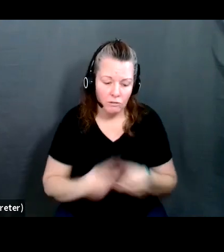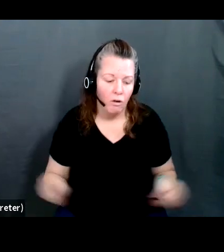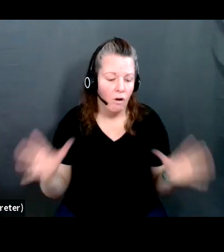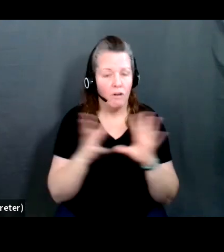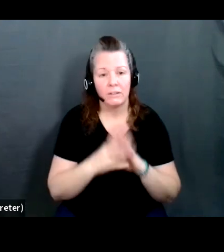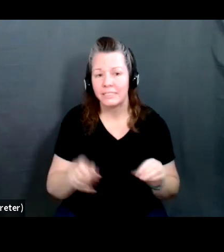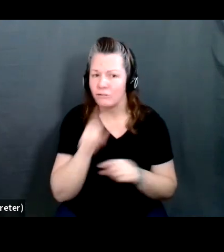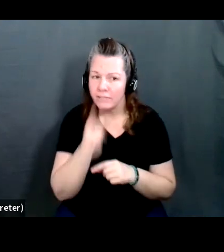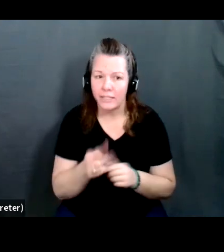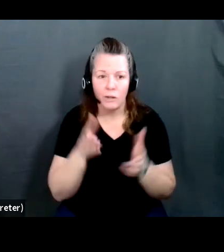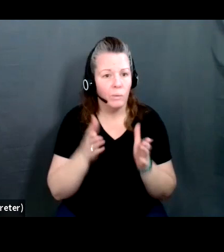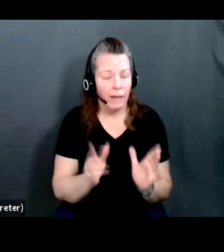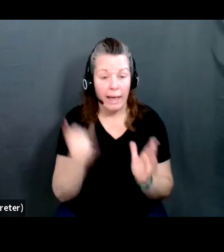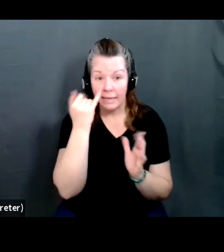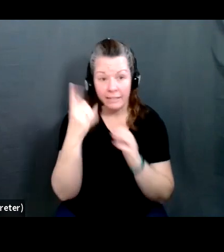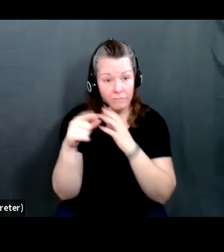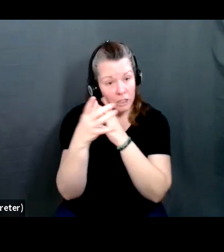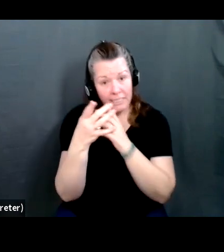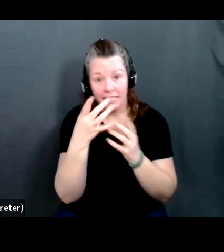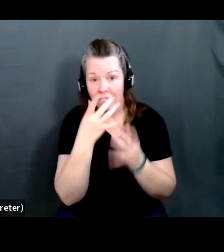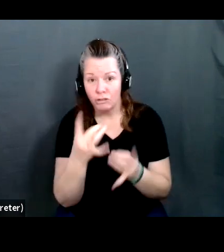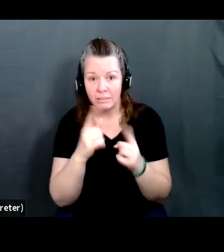And if you're interested in exploring that,